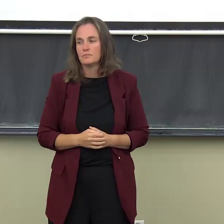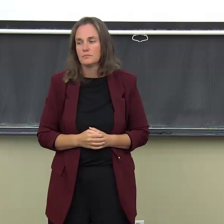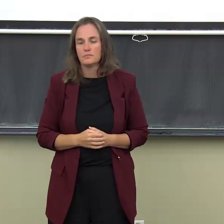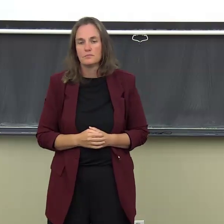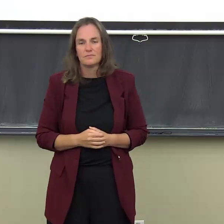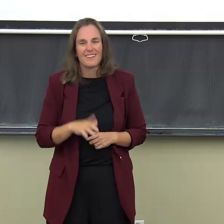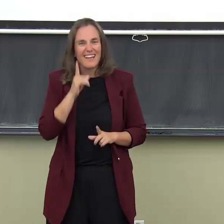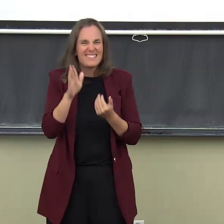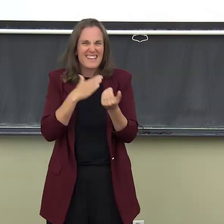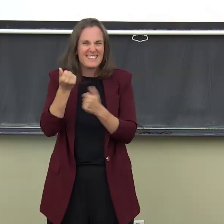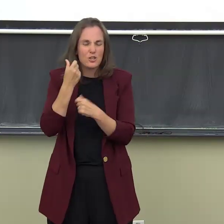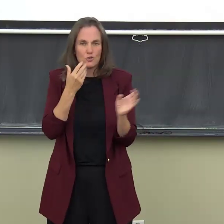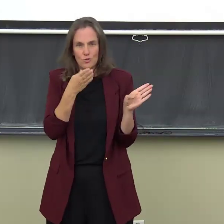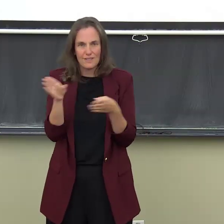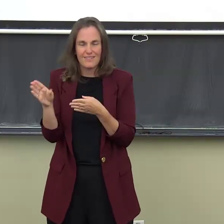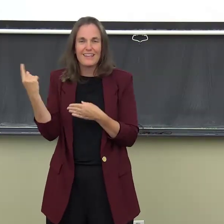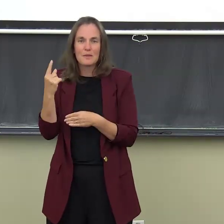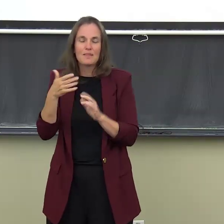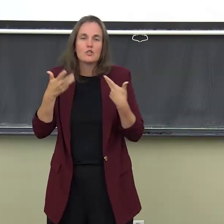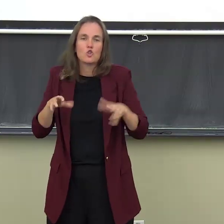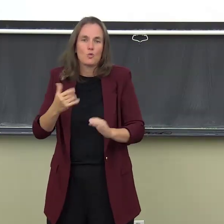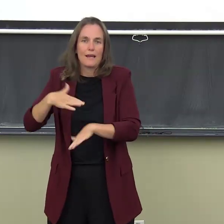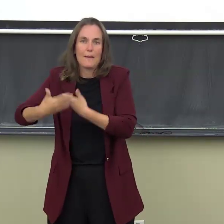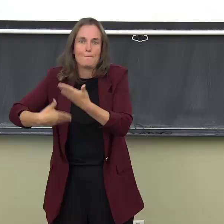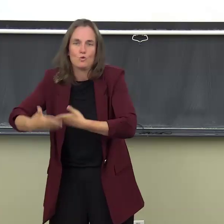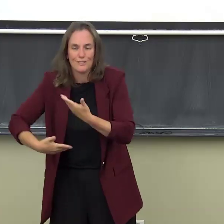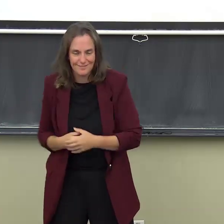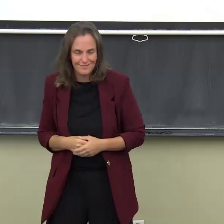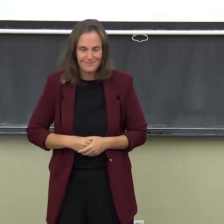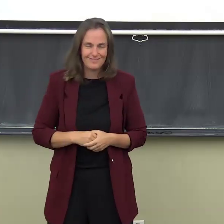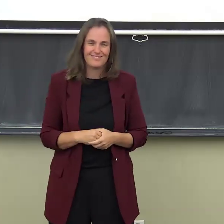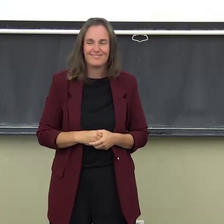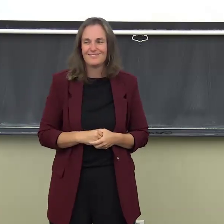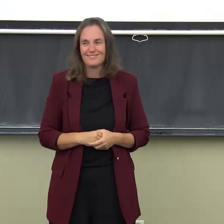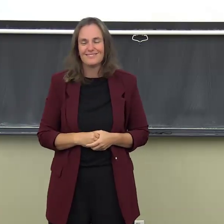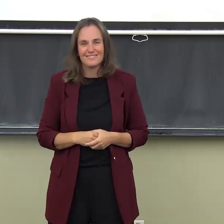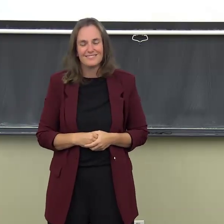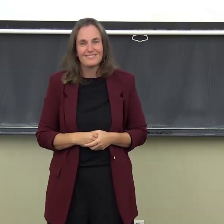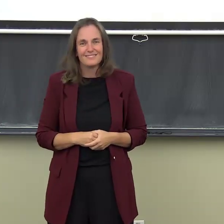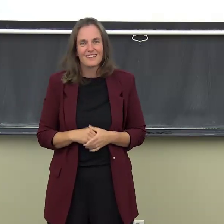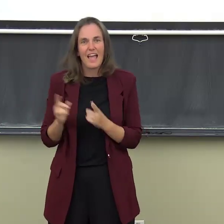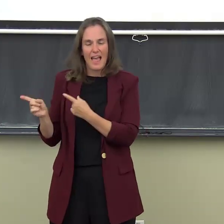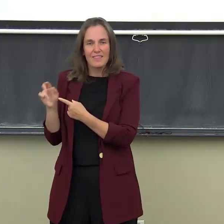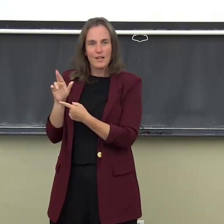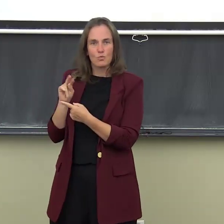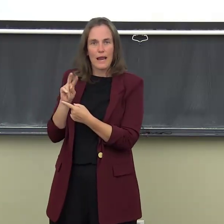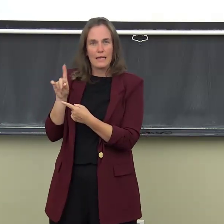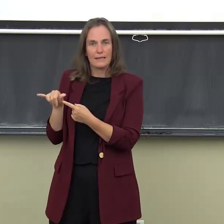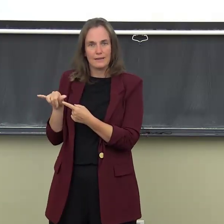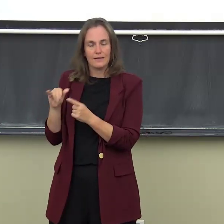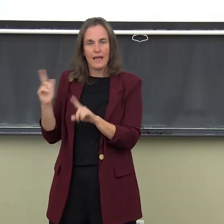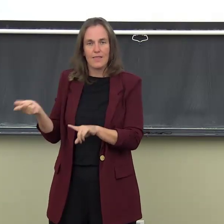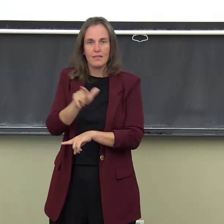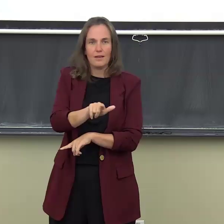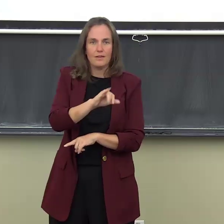It's easier to shift to something that is already in motion. Physics point, yeah, I think Randy you had, and then